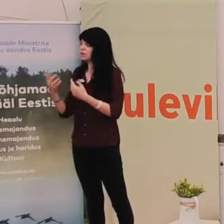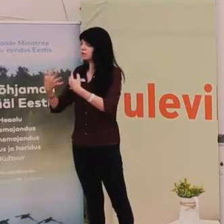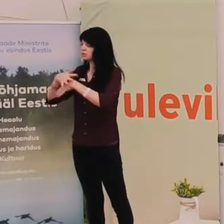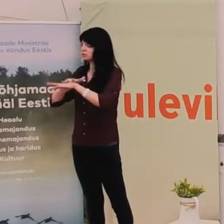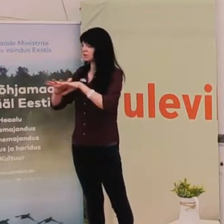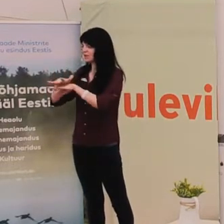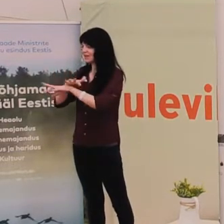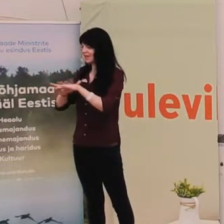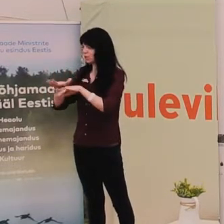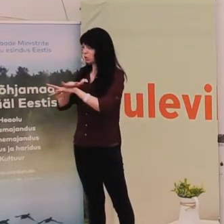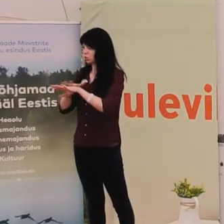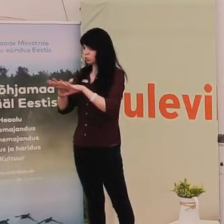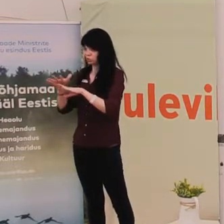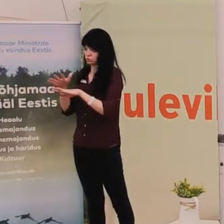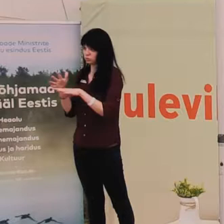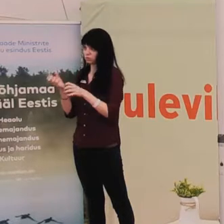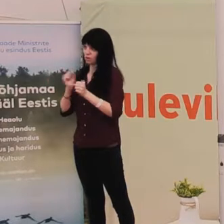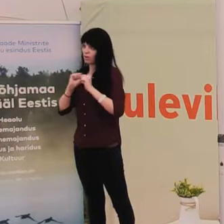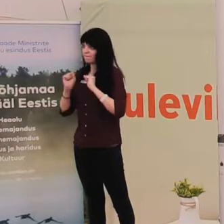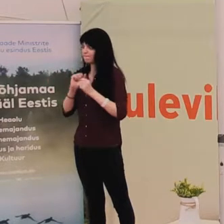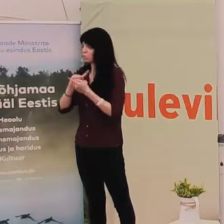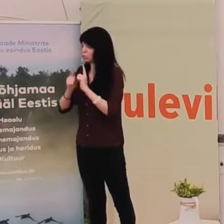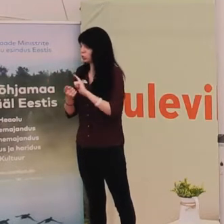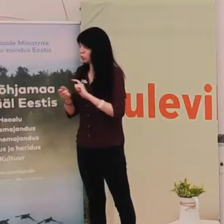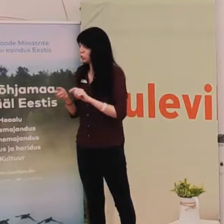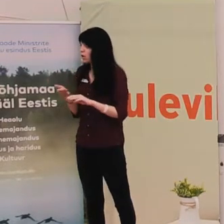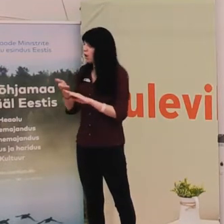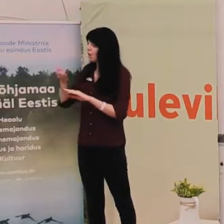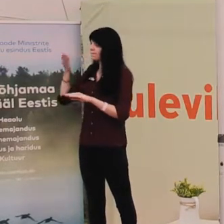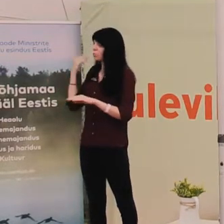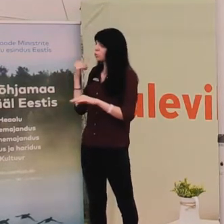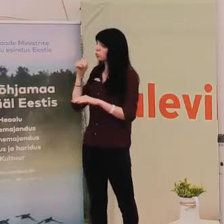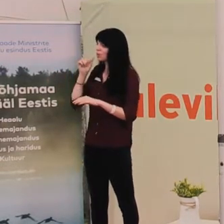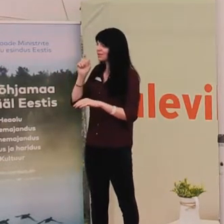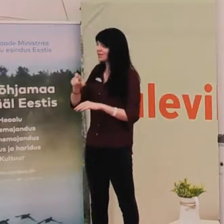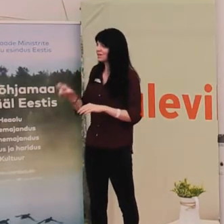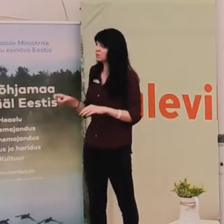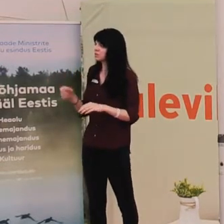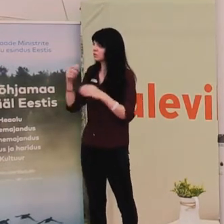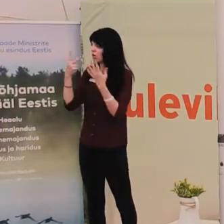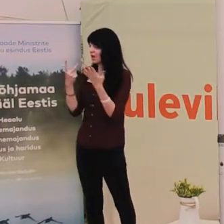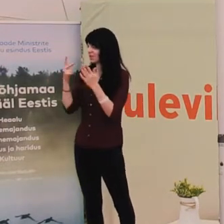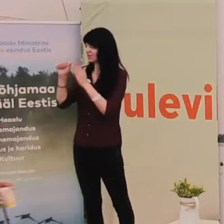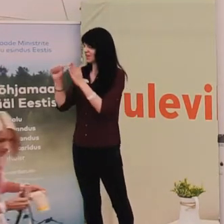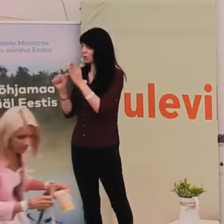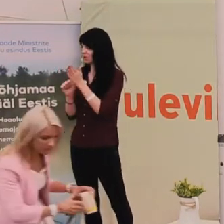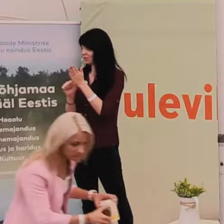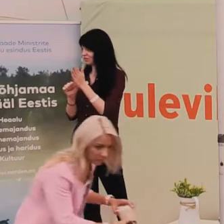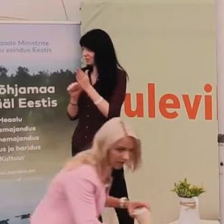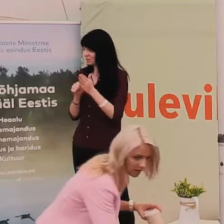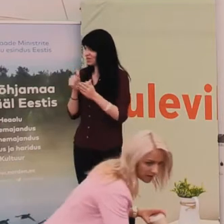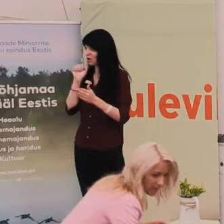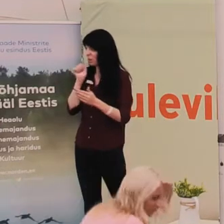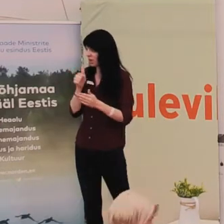In Finland, for instance, in the 1950s, people were moving on a daily basis some 8 kilometers. Nowadays, it's 40